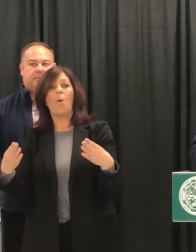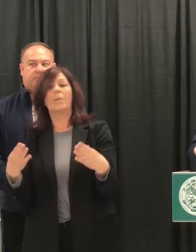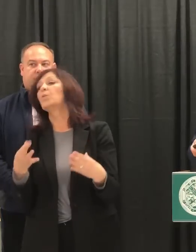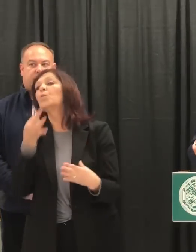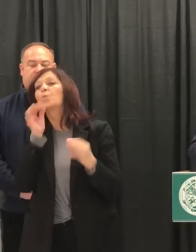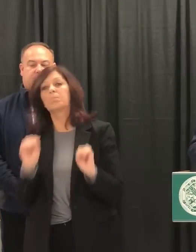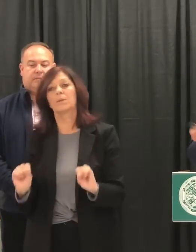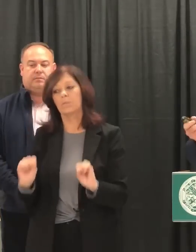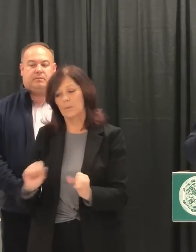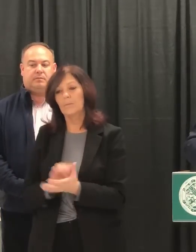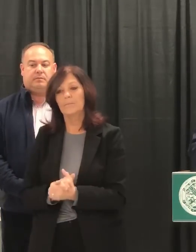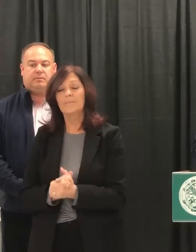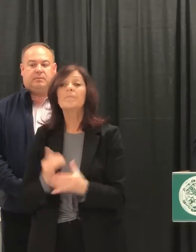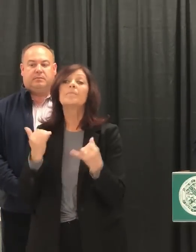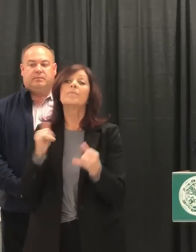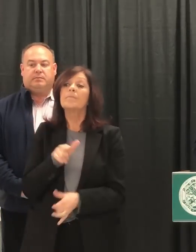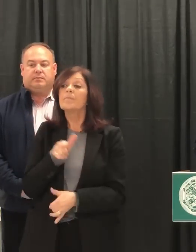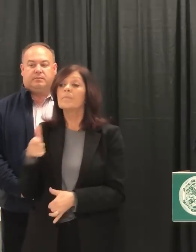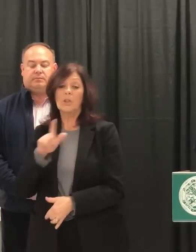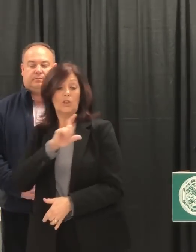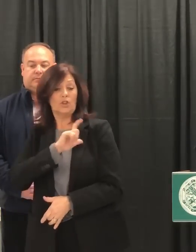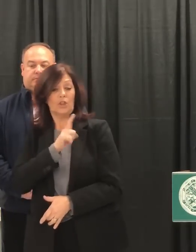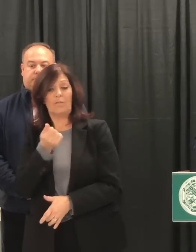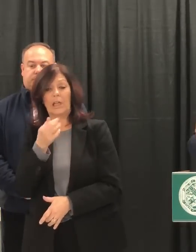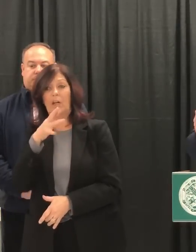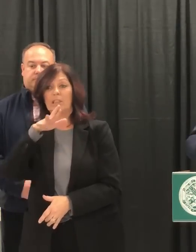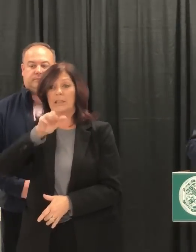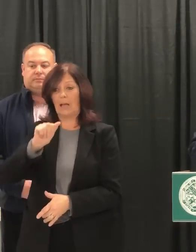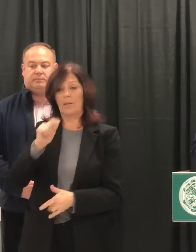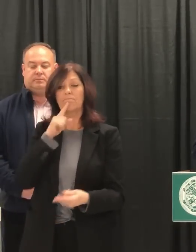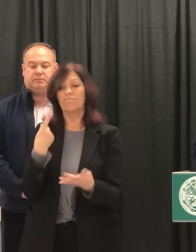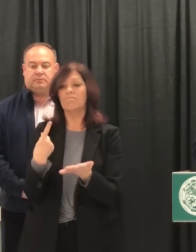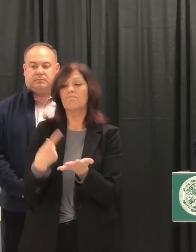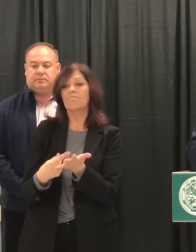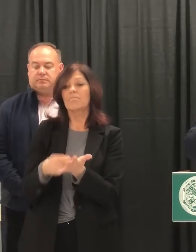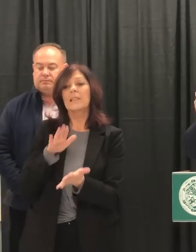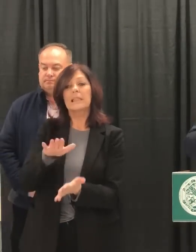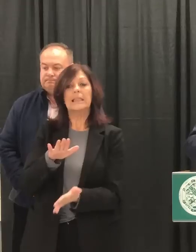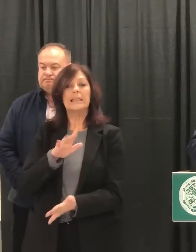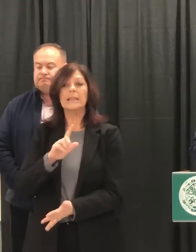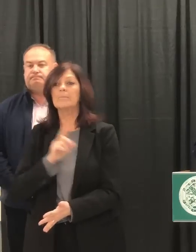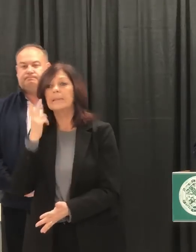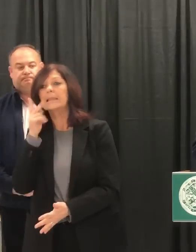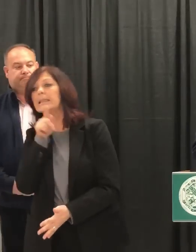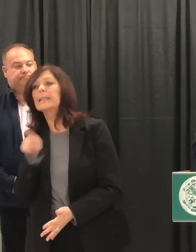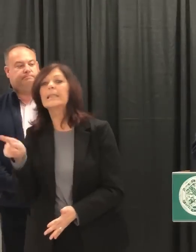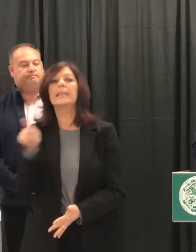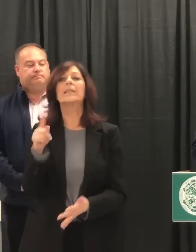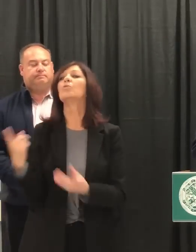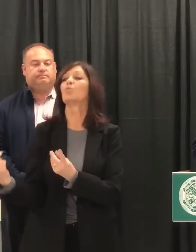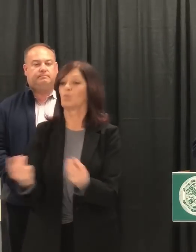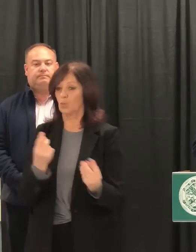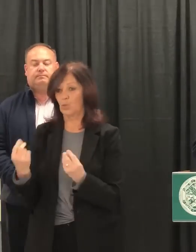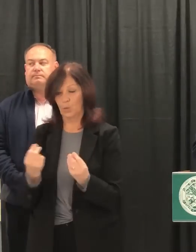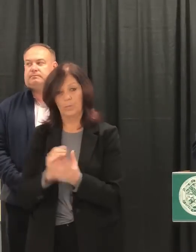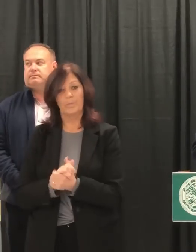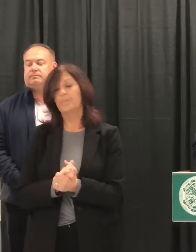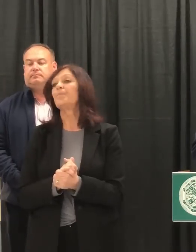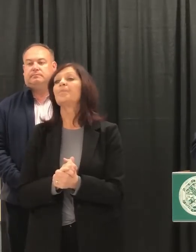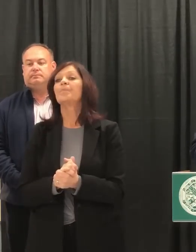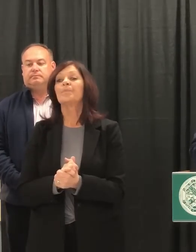possible. At this time, I'd like to turn it over to Sheriff Garcia to talk about what his deputies are seeing and the actions that are being taken by the